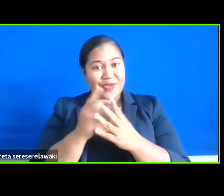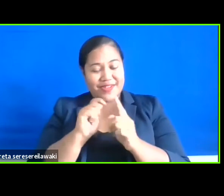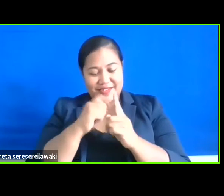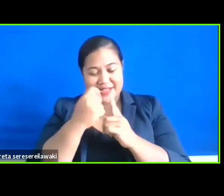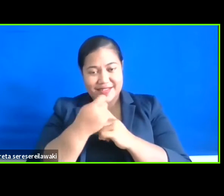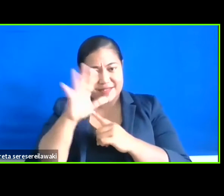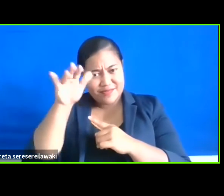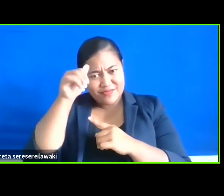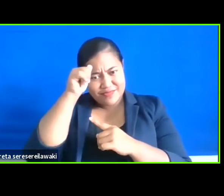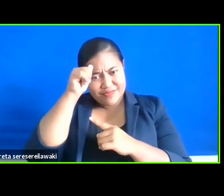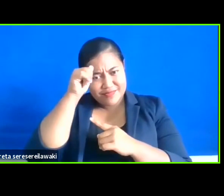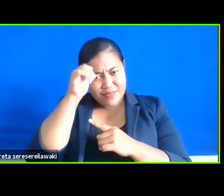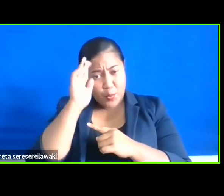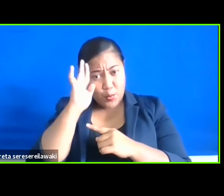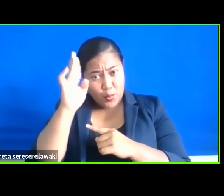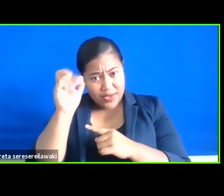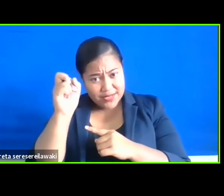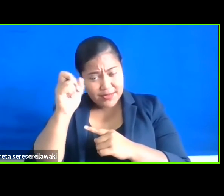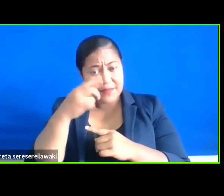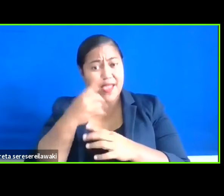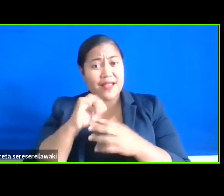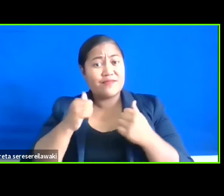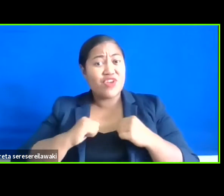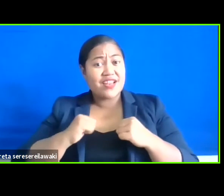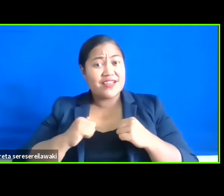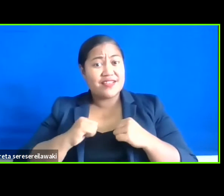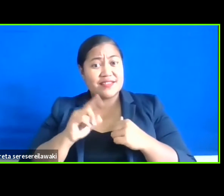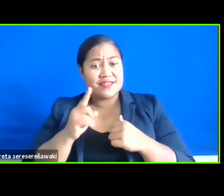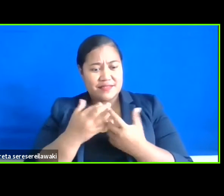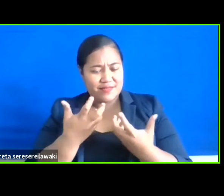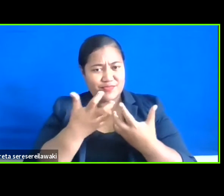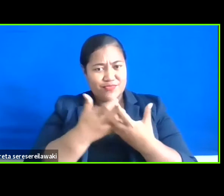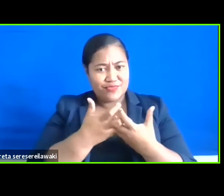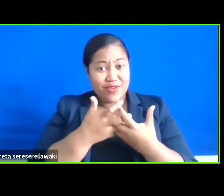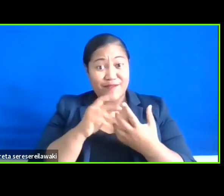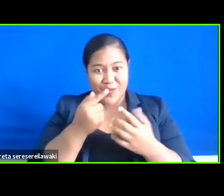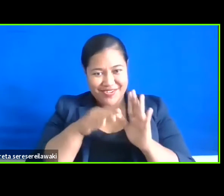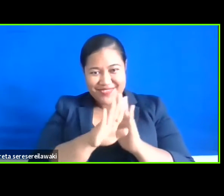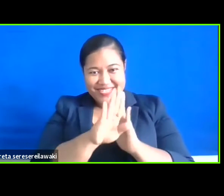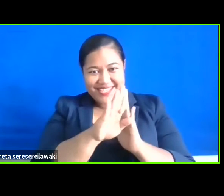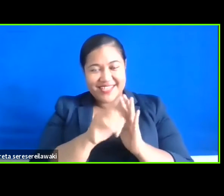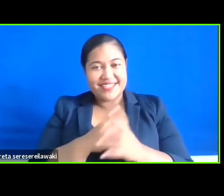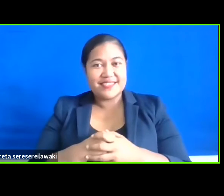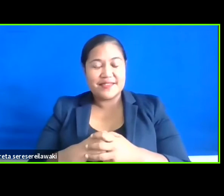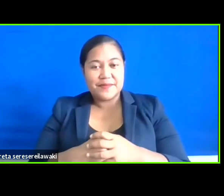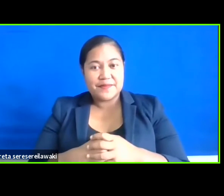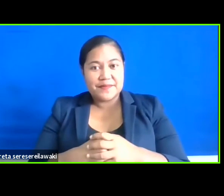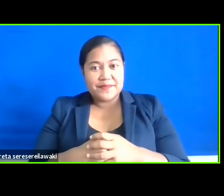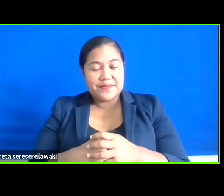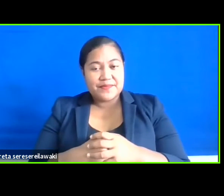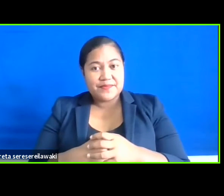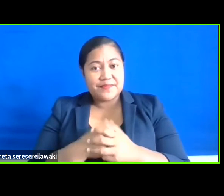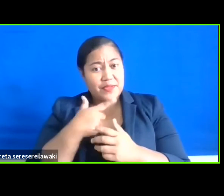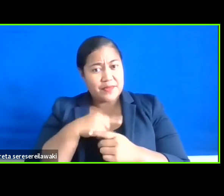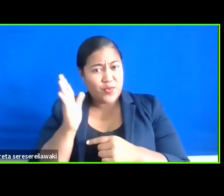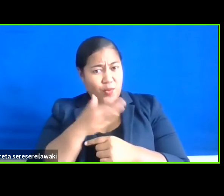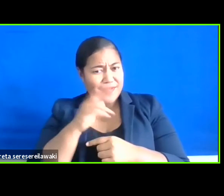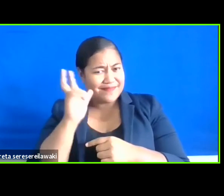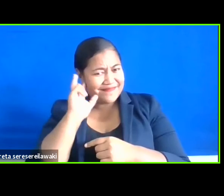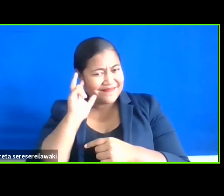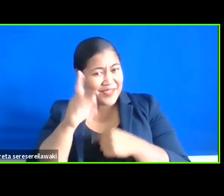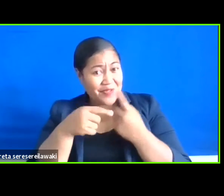wisdom and practices essential to resilience. As we all heard from yesterday, it is